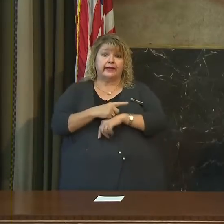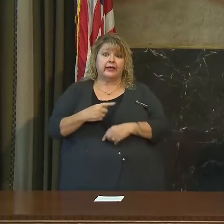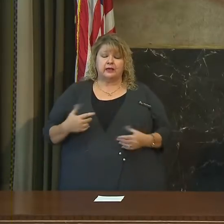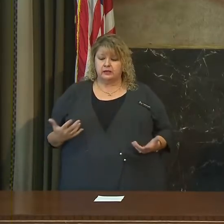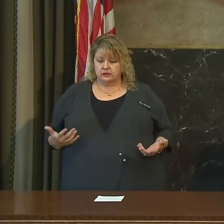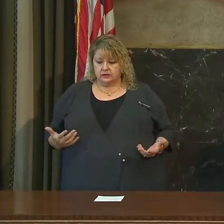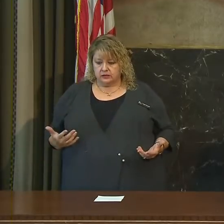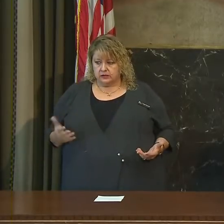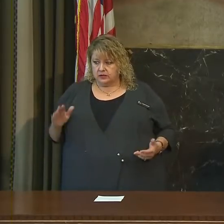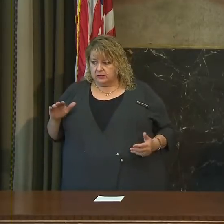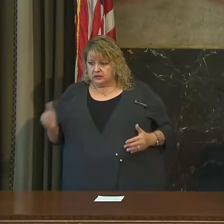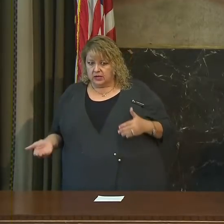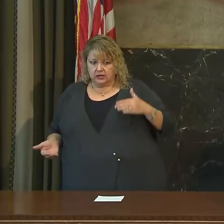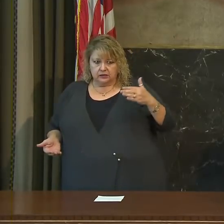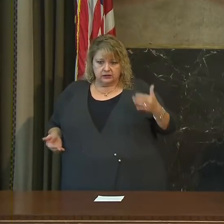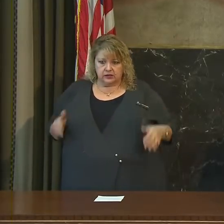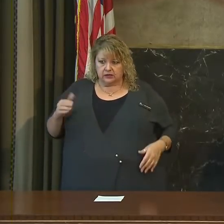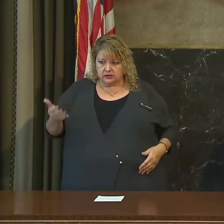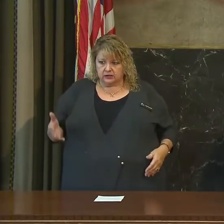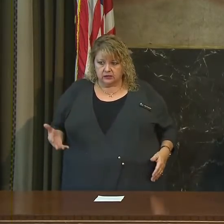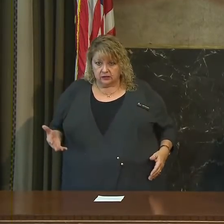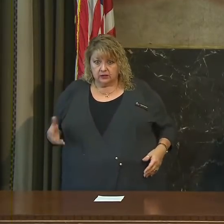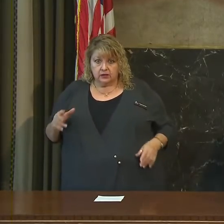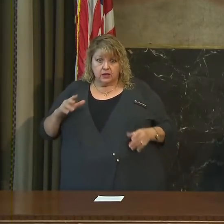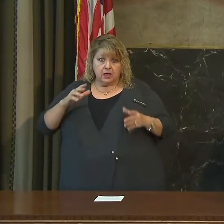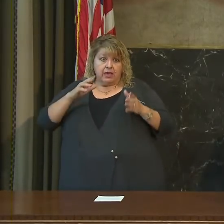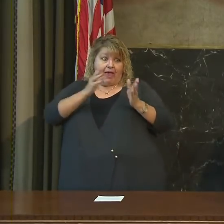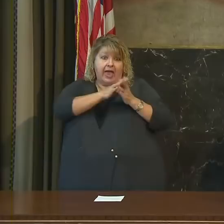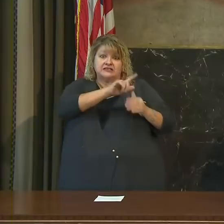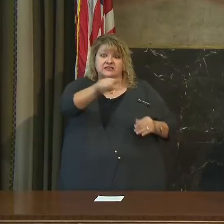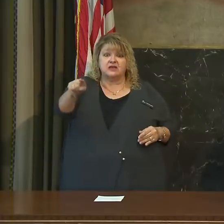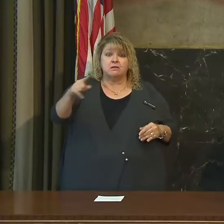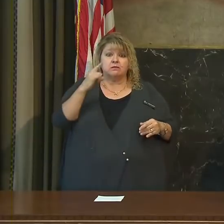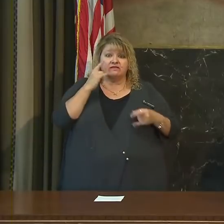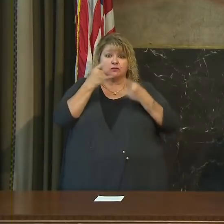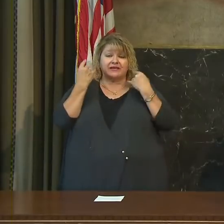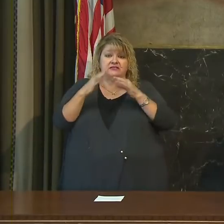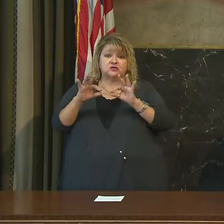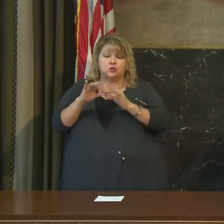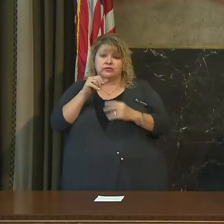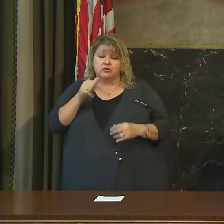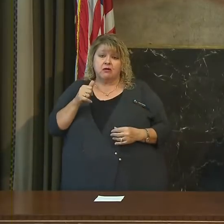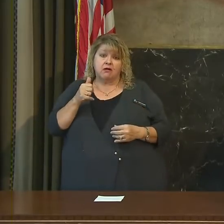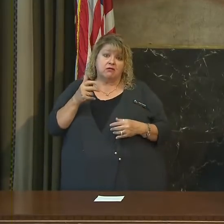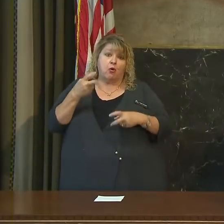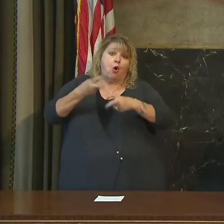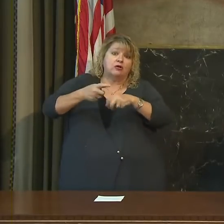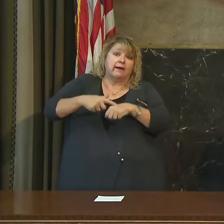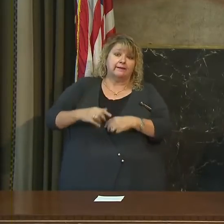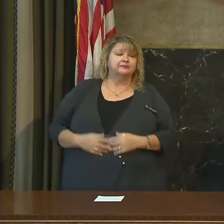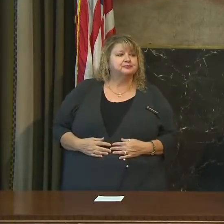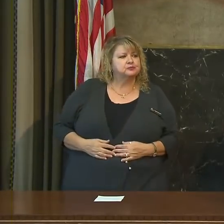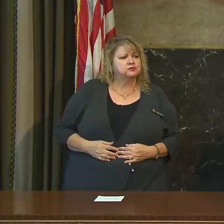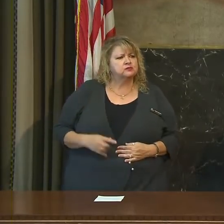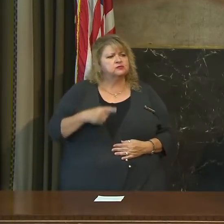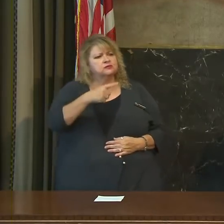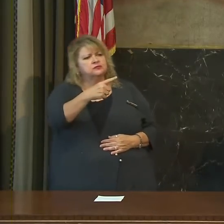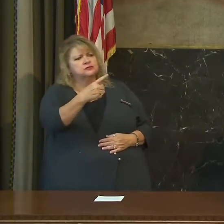Anybody? Yes? In the past, we had surges that were attributed to like holidays, things like that. Is there anything that this is attributed